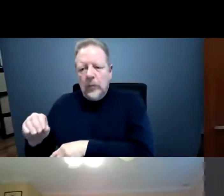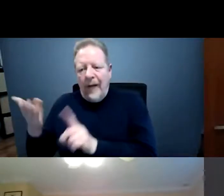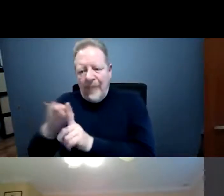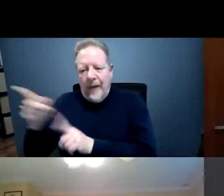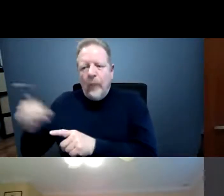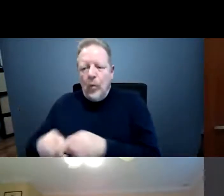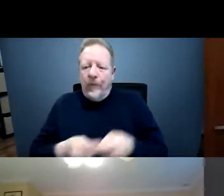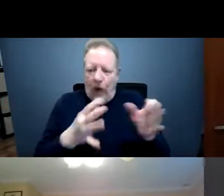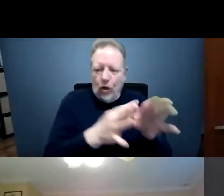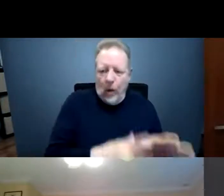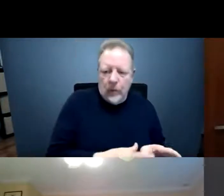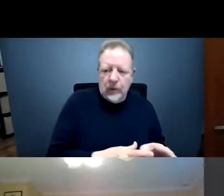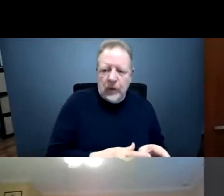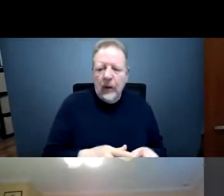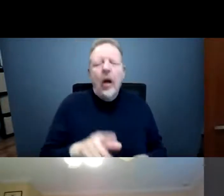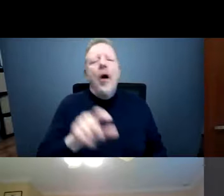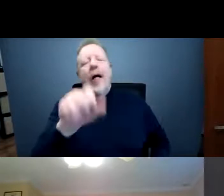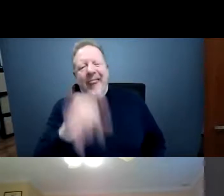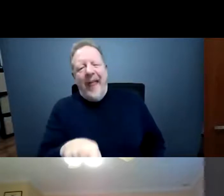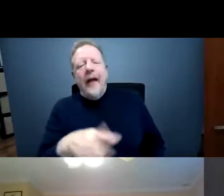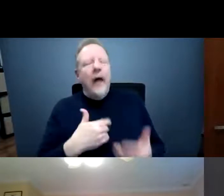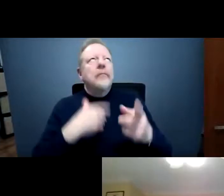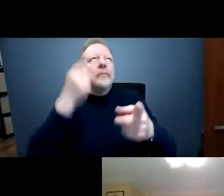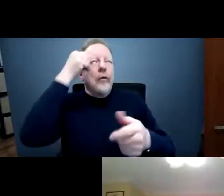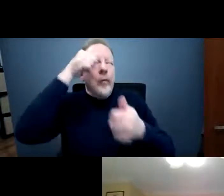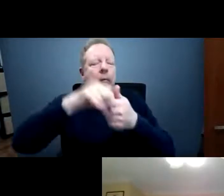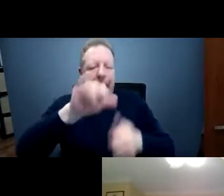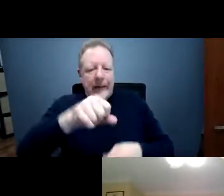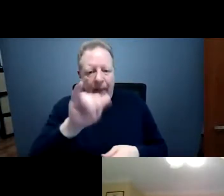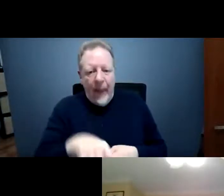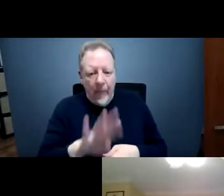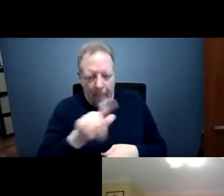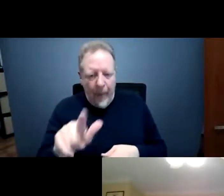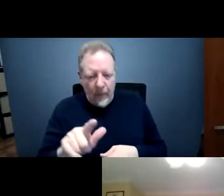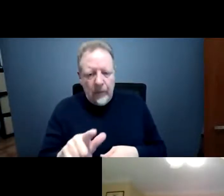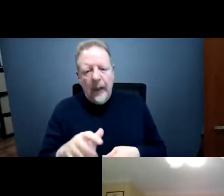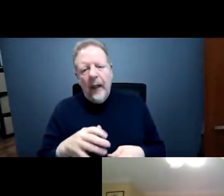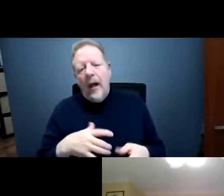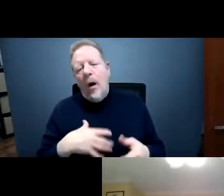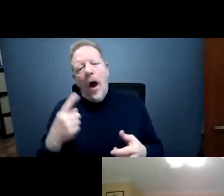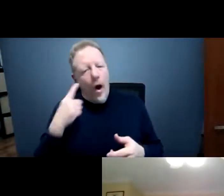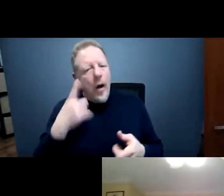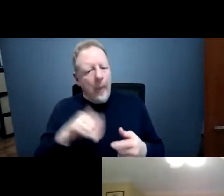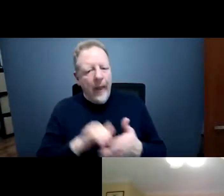board. yeah, okay, yeah, that's becoming familiar now. Yeah, I mean, I can talk more with her about that. Mm, And